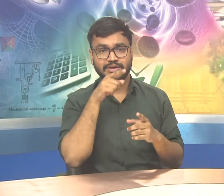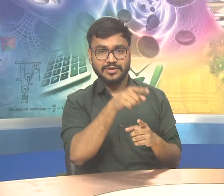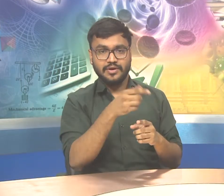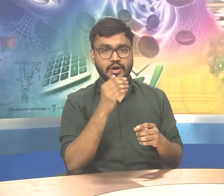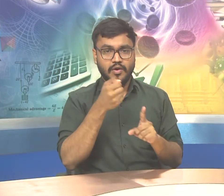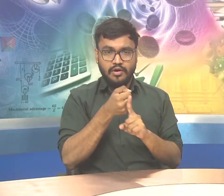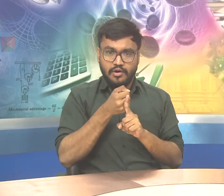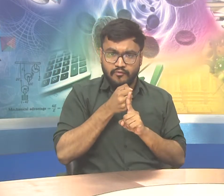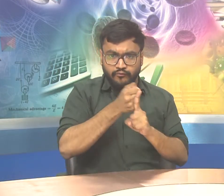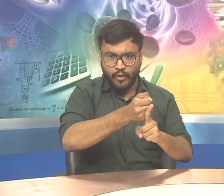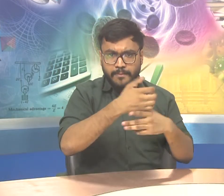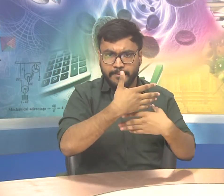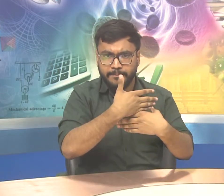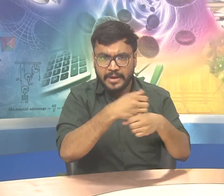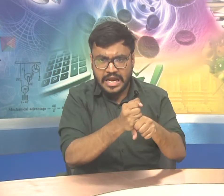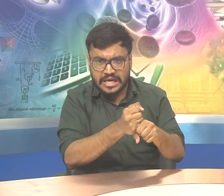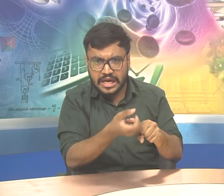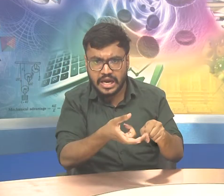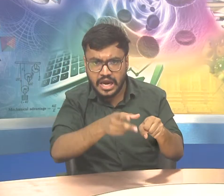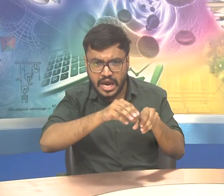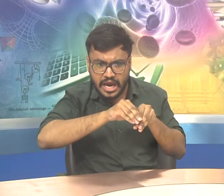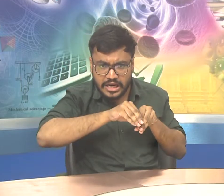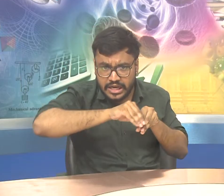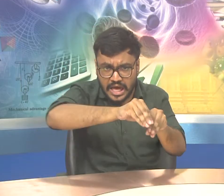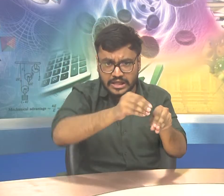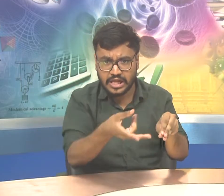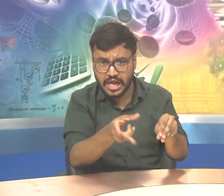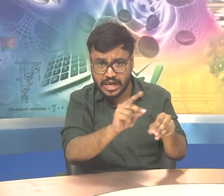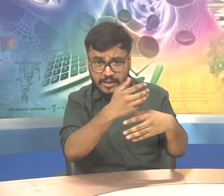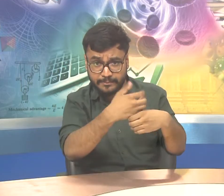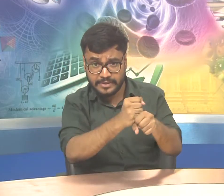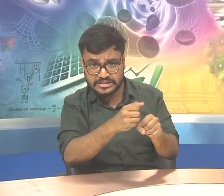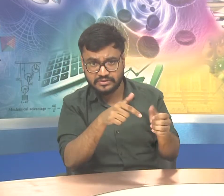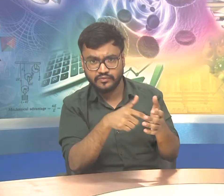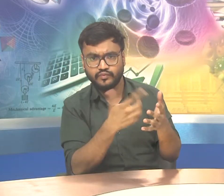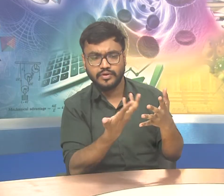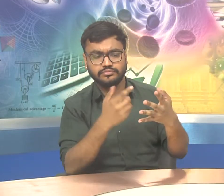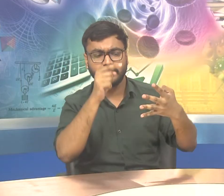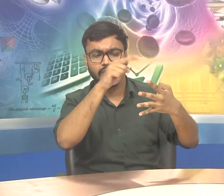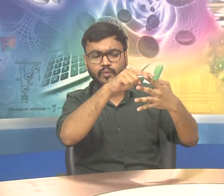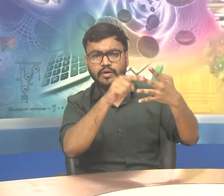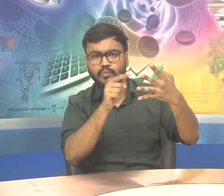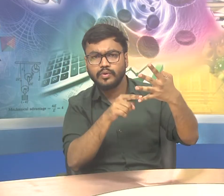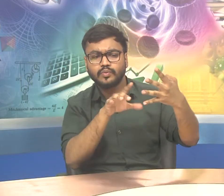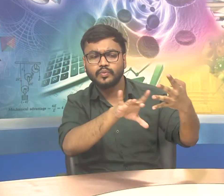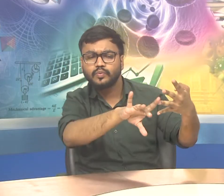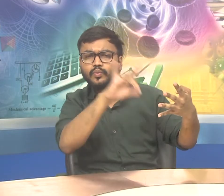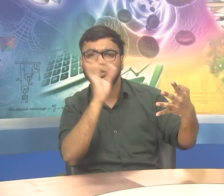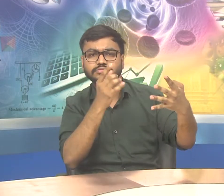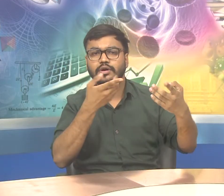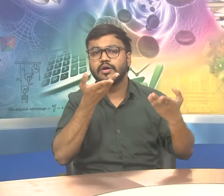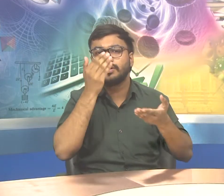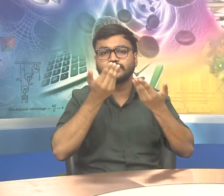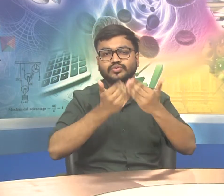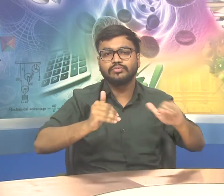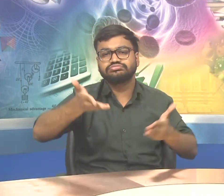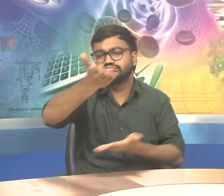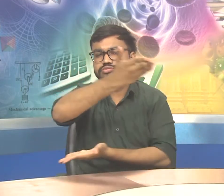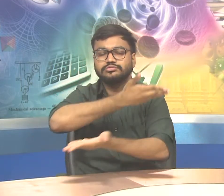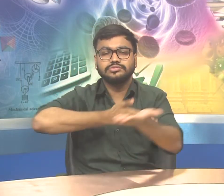body. And fourth, when force makes an angle with